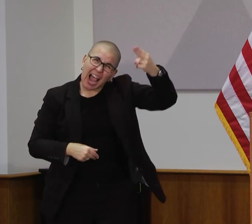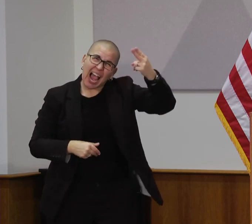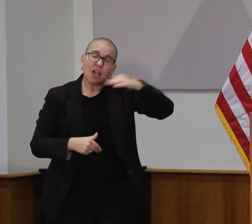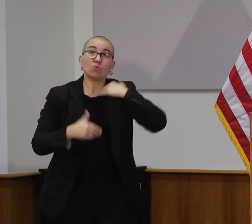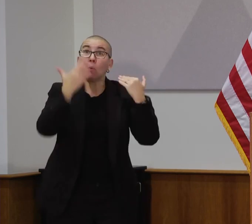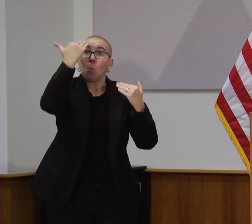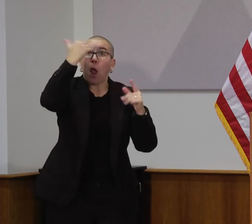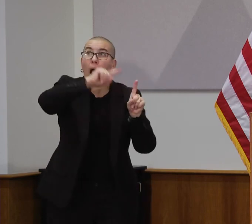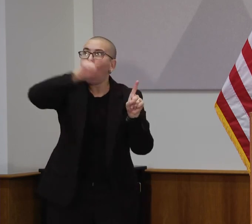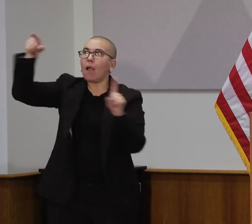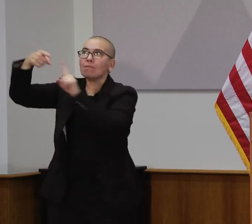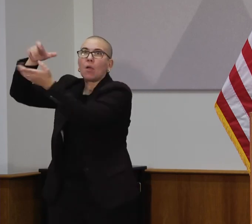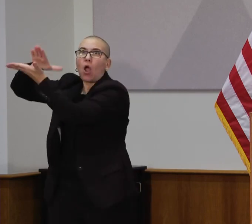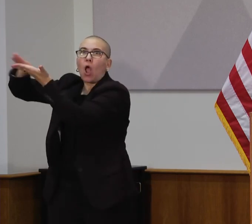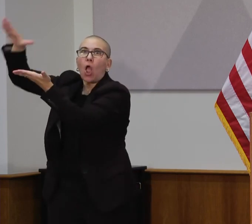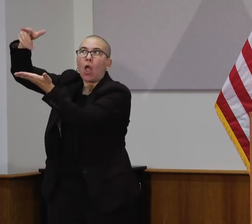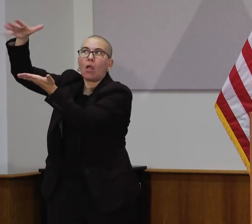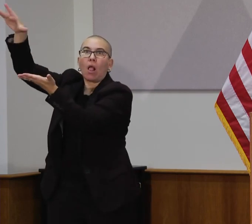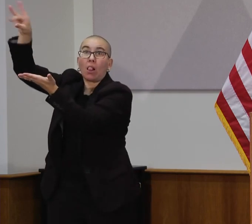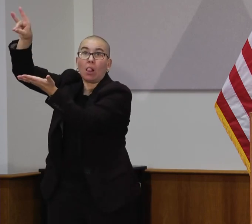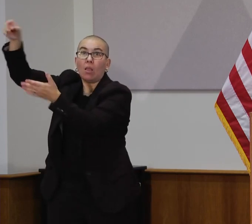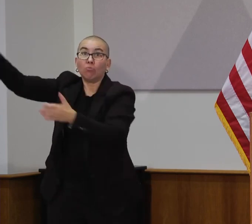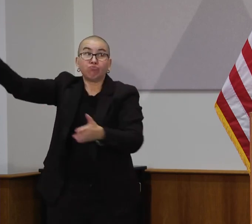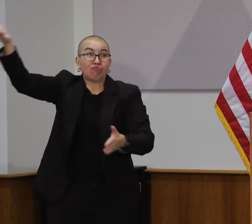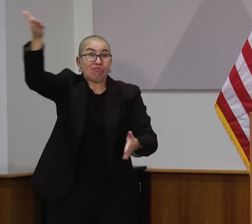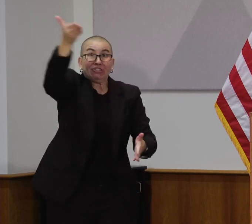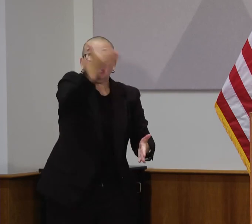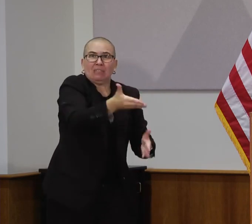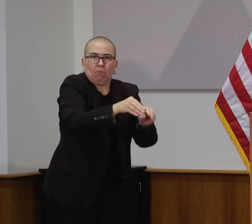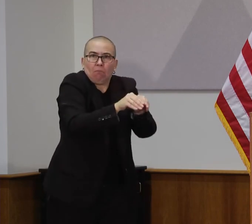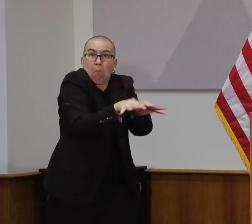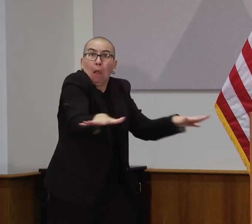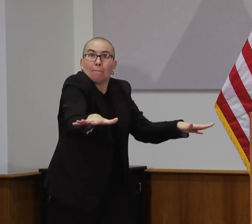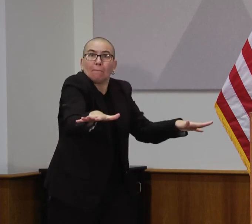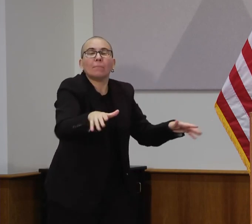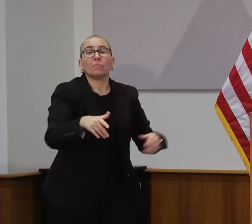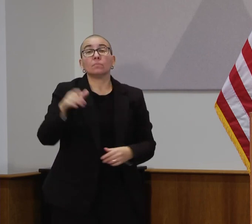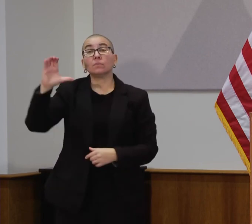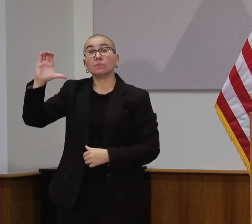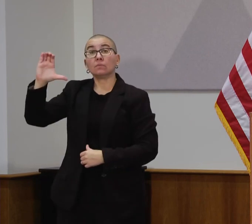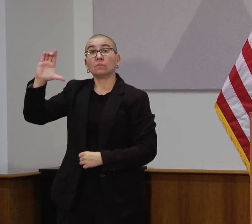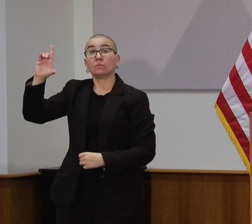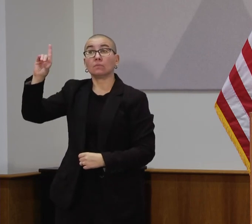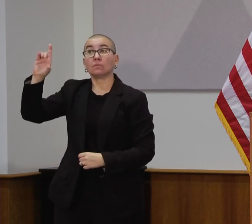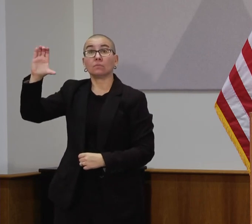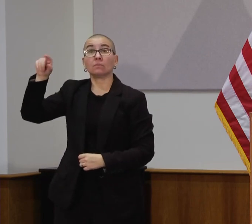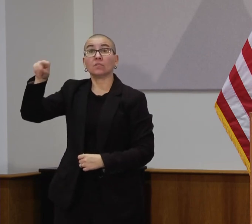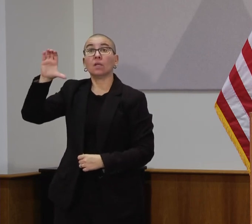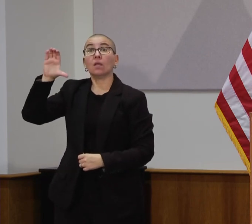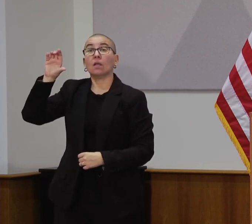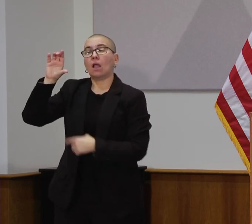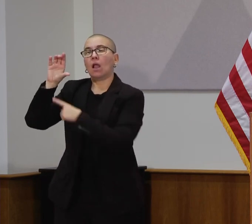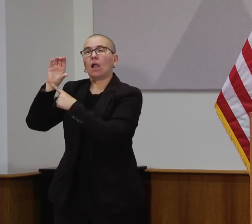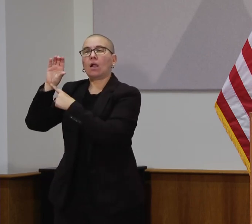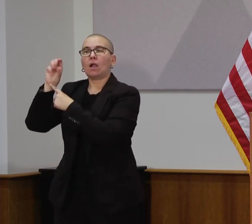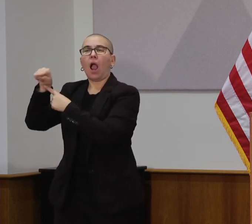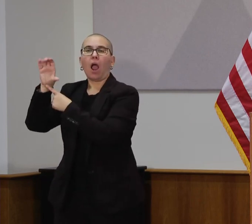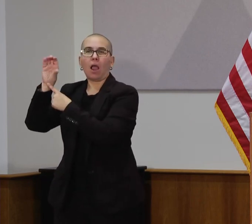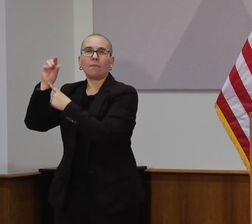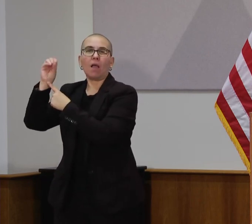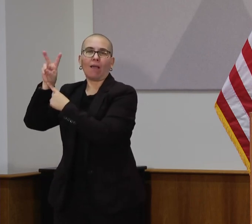again, would refer you to the CDC website, cdc.gov, which has a number of very practical